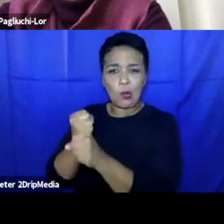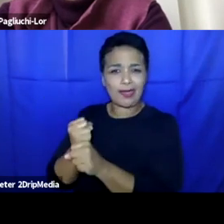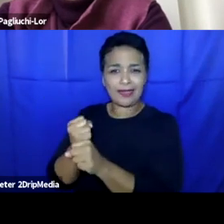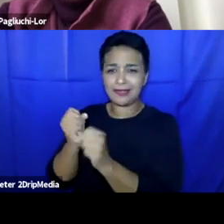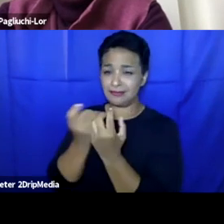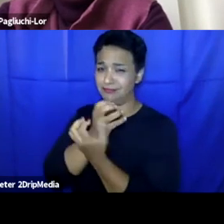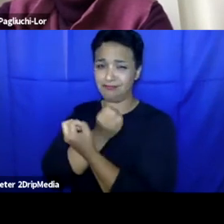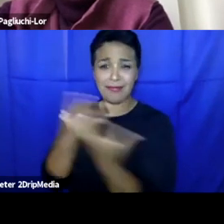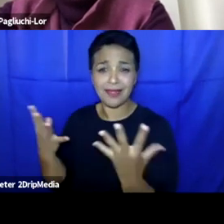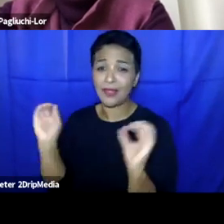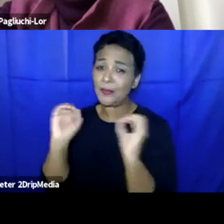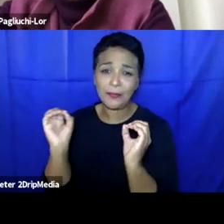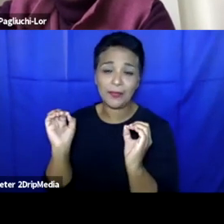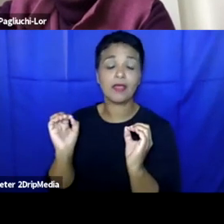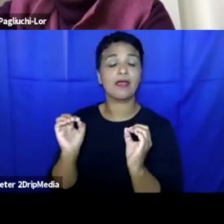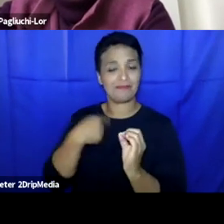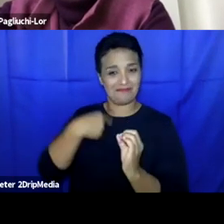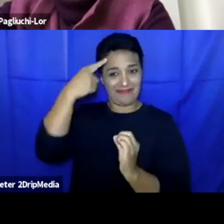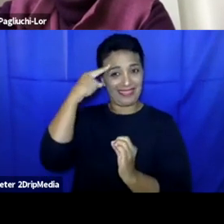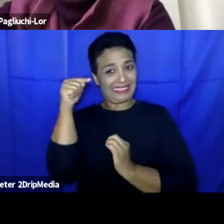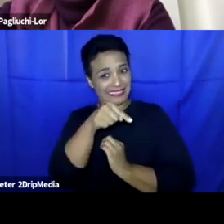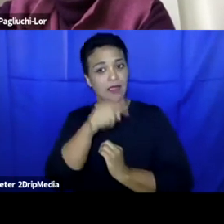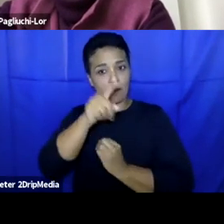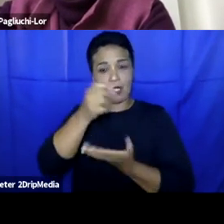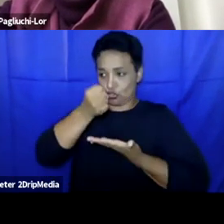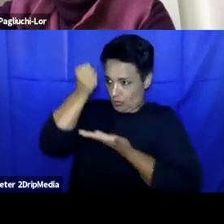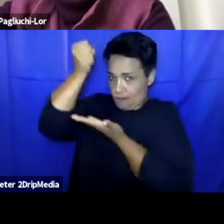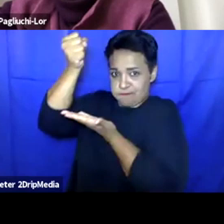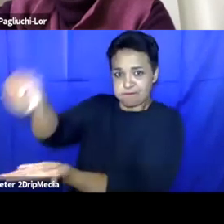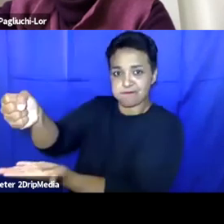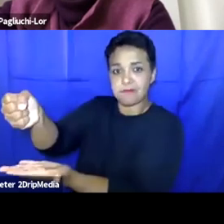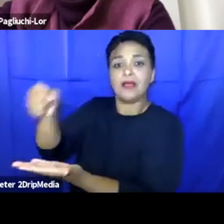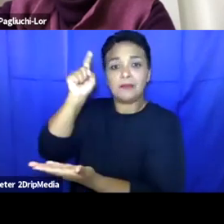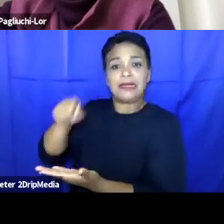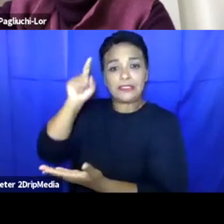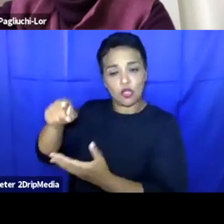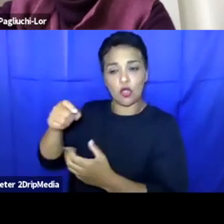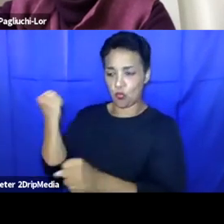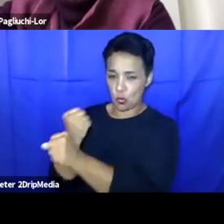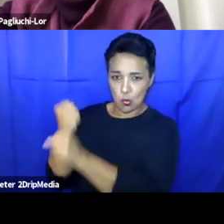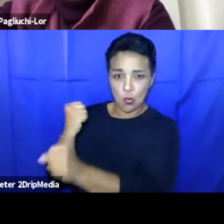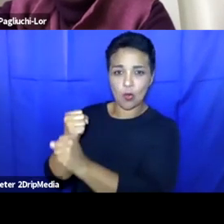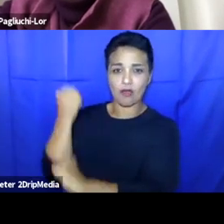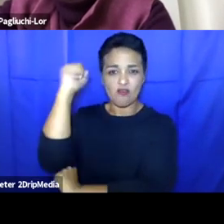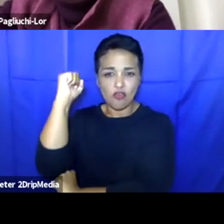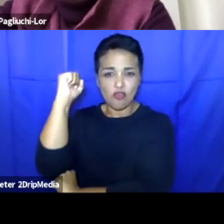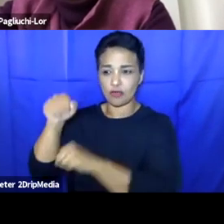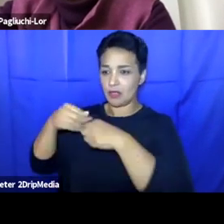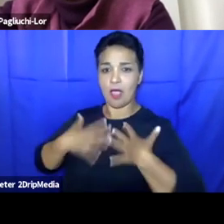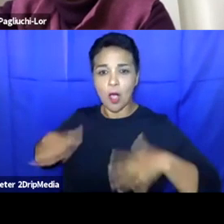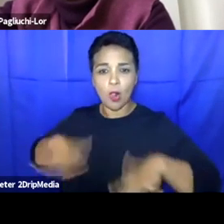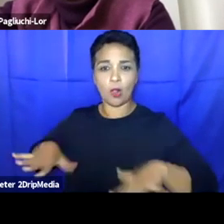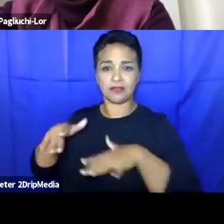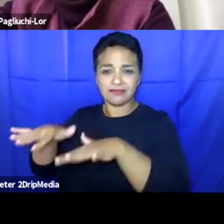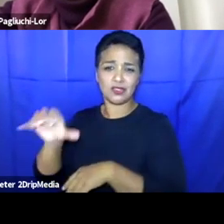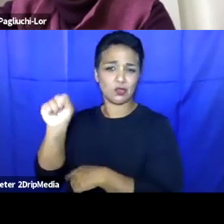producing like clothes can be opened anywhere. Somalia is a very big country. Kenya is a very big country. Uganda is a very big